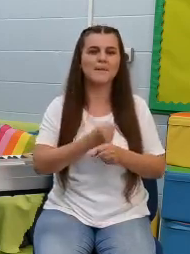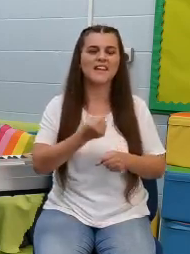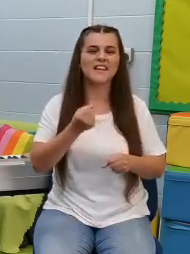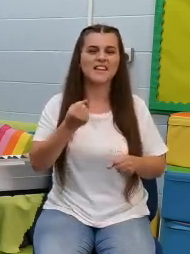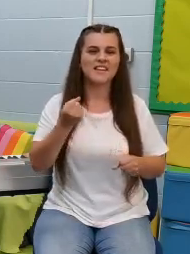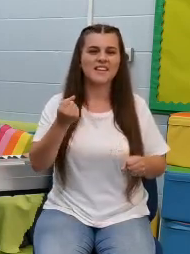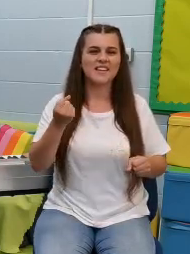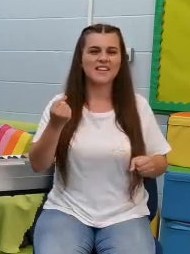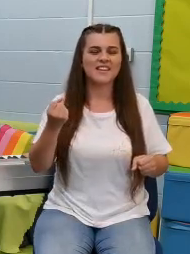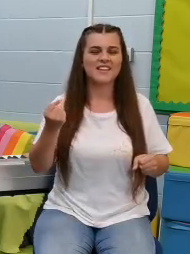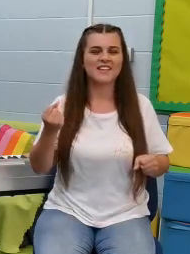be